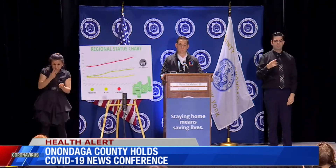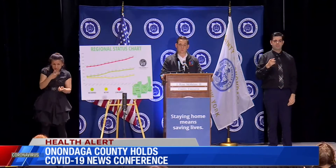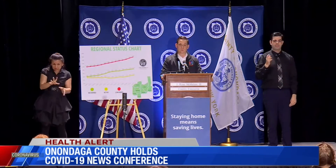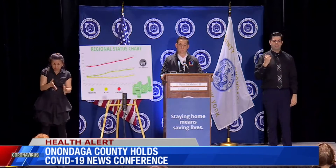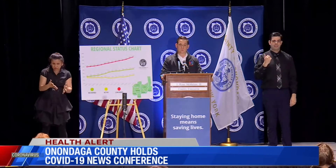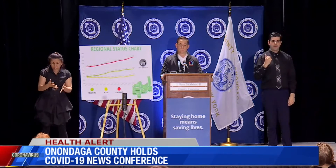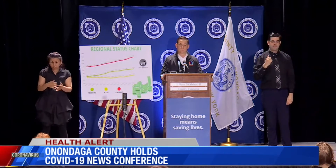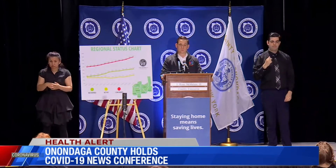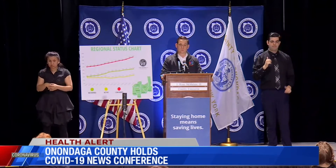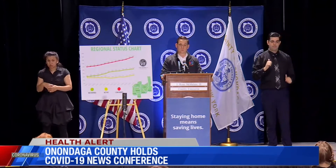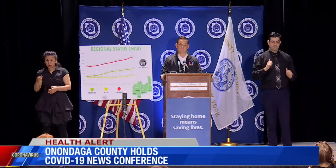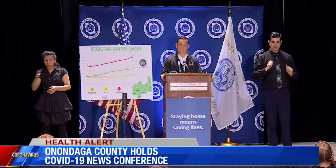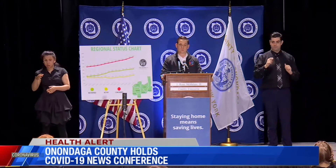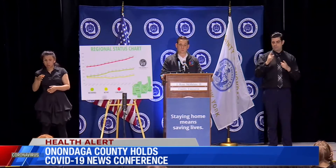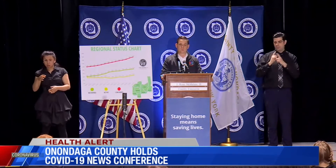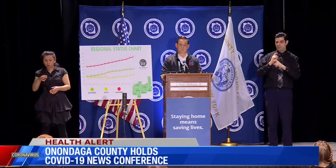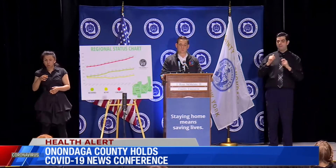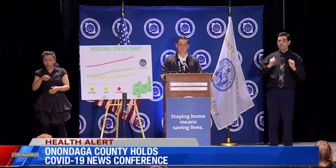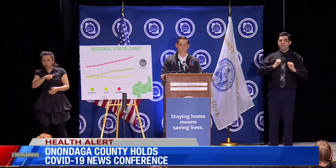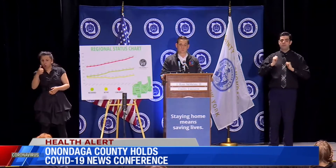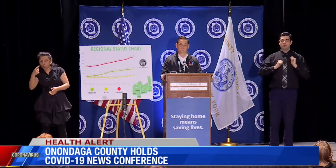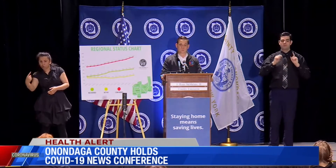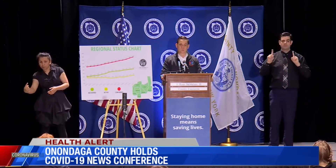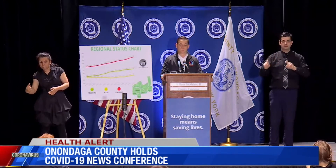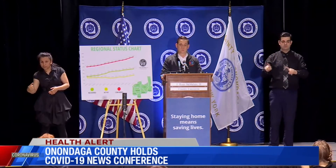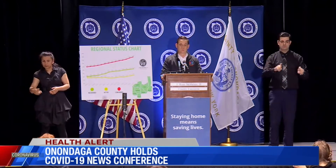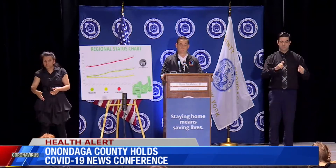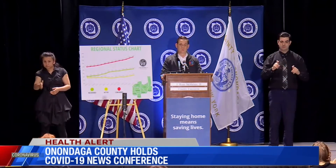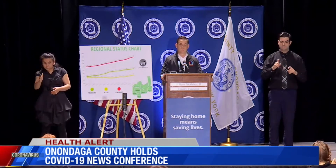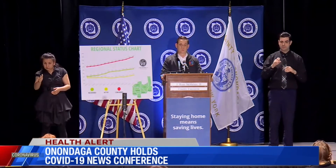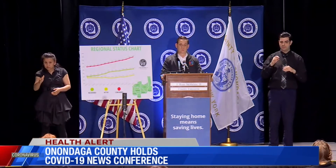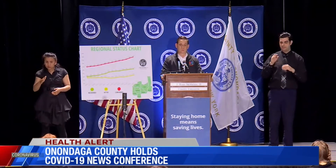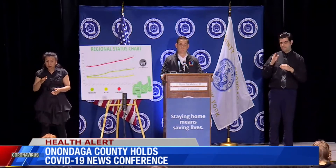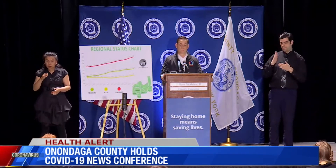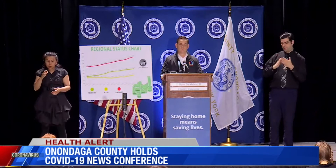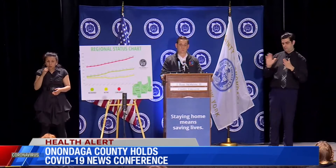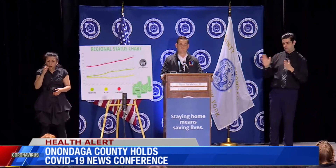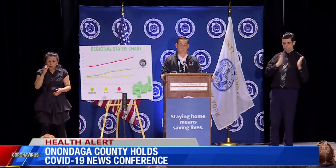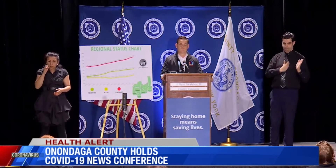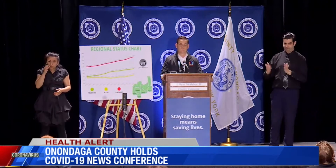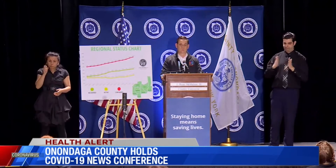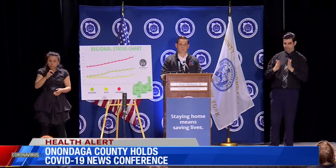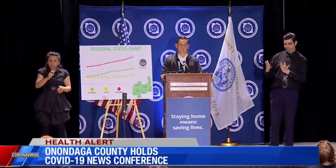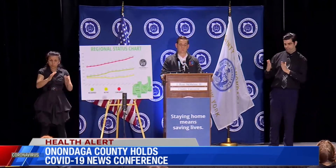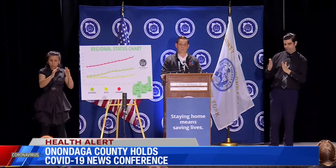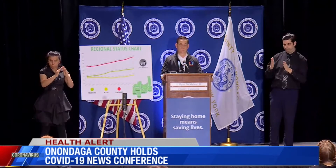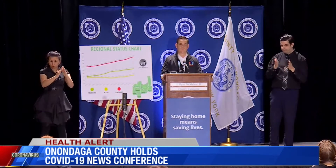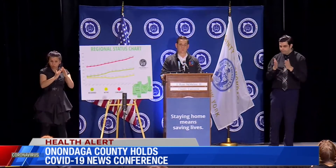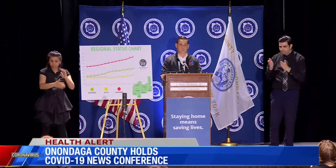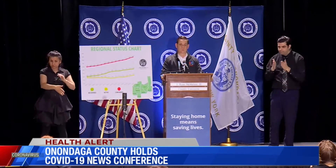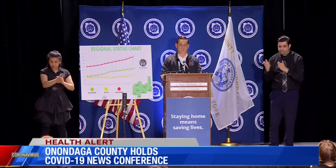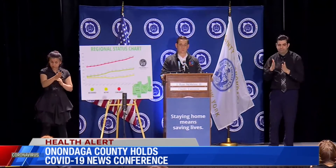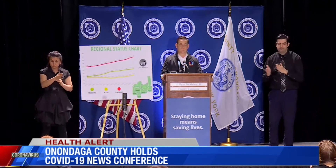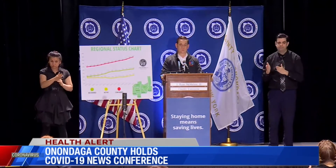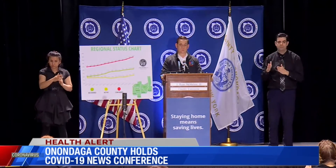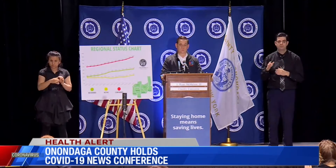up the assisted living and then shifting to just general independent living.